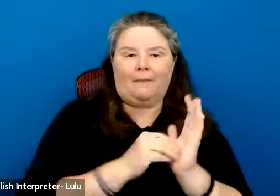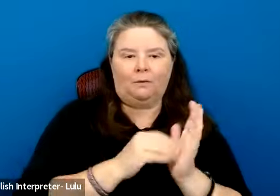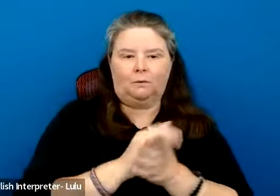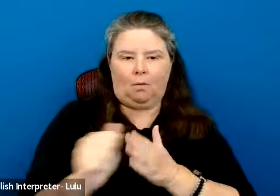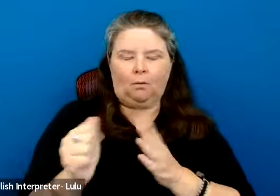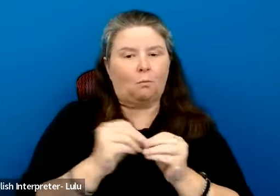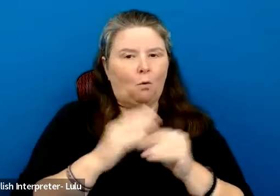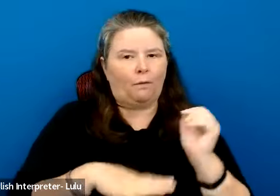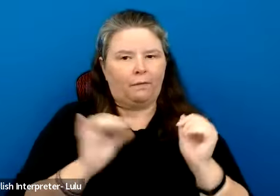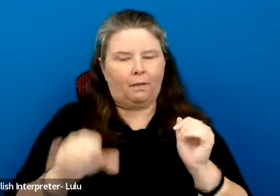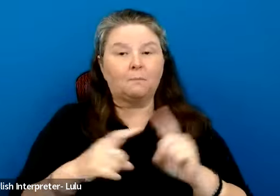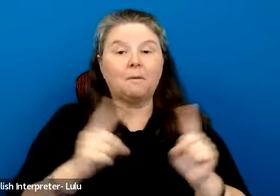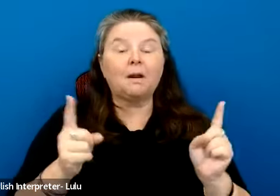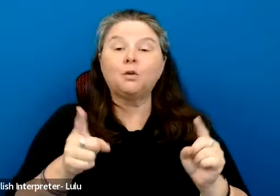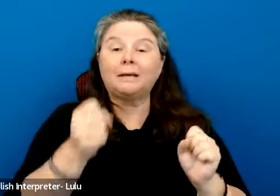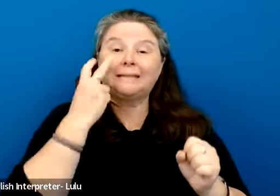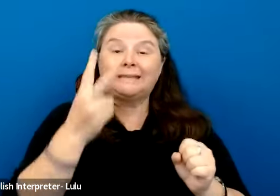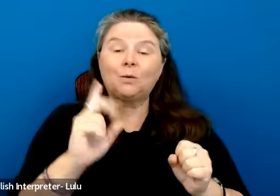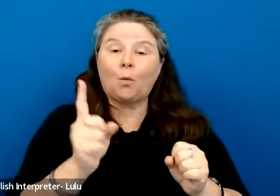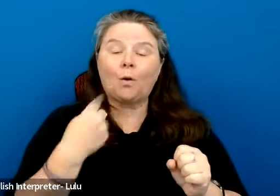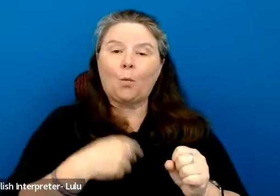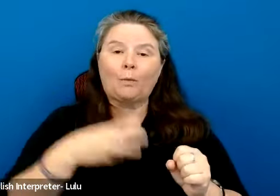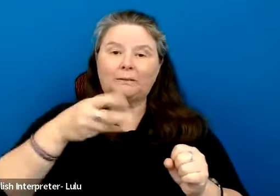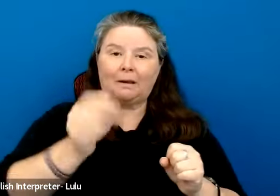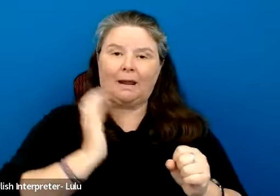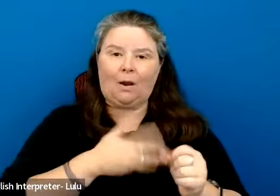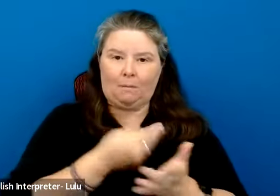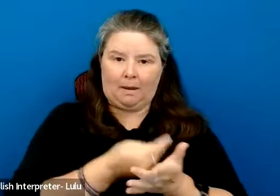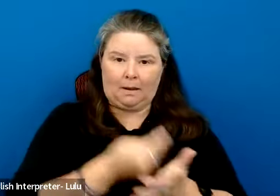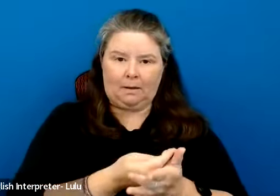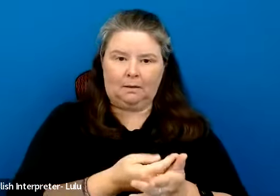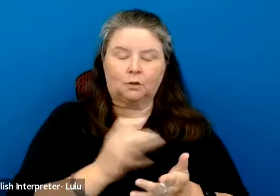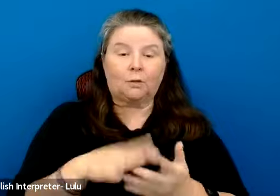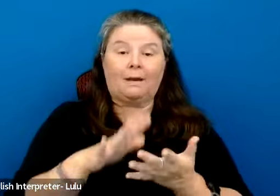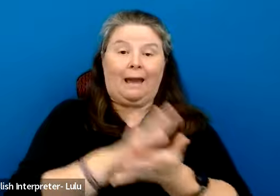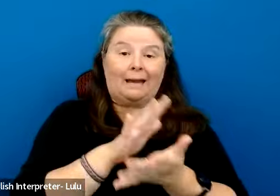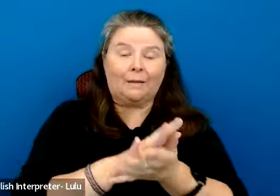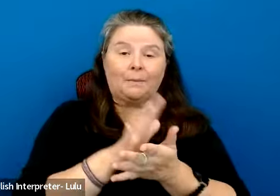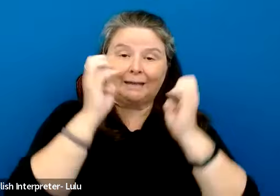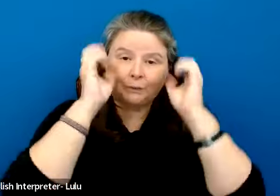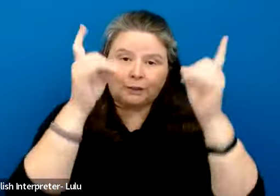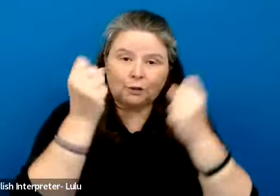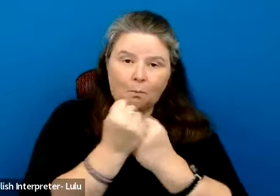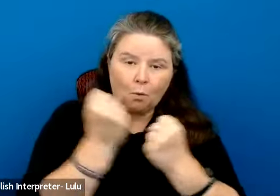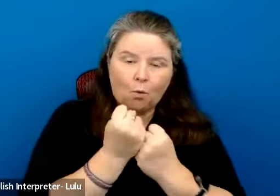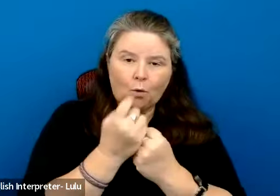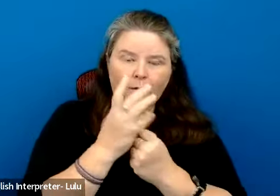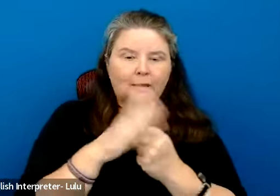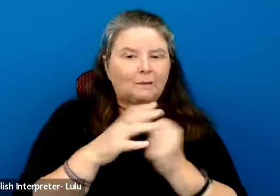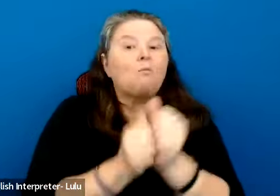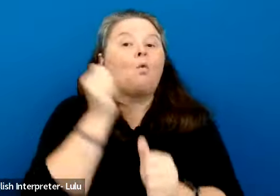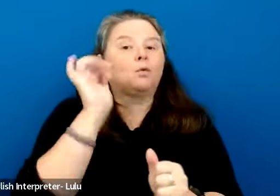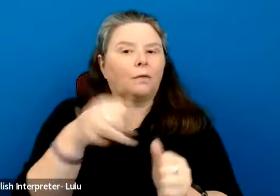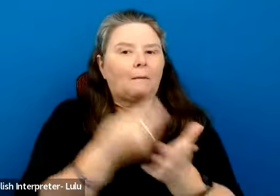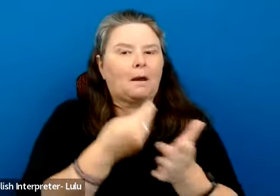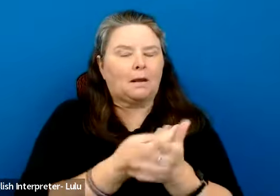$201,000 more than that. But so you can see where we spent our money. And so the academic and educational support was the lion's share of the money